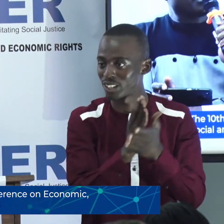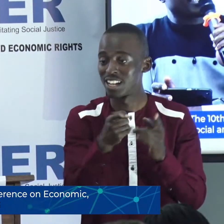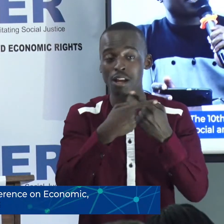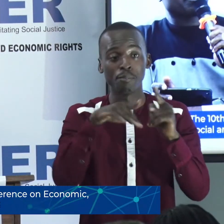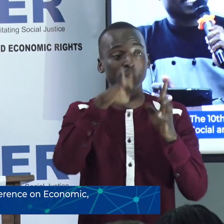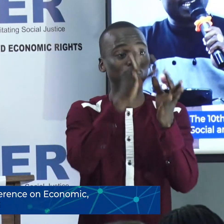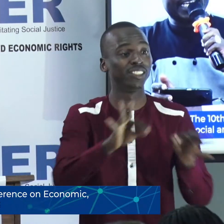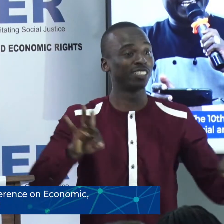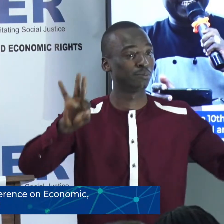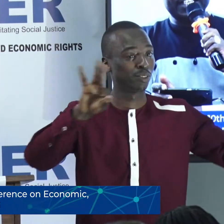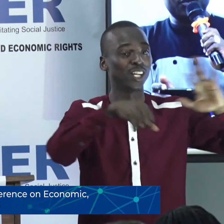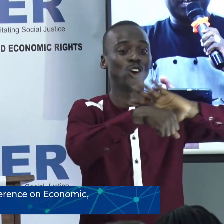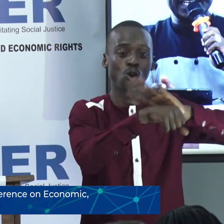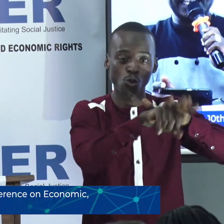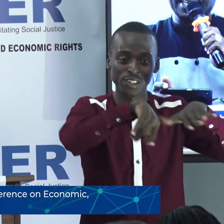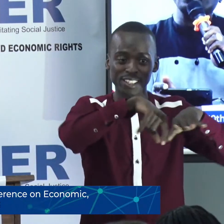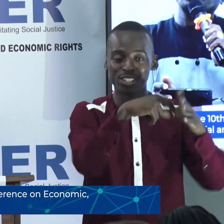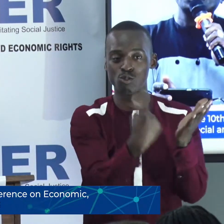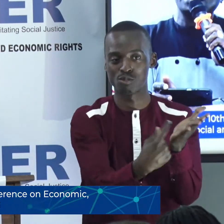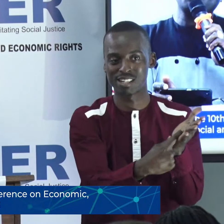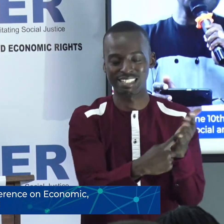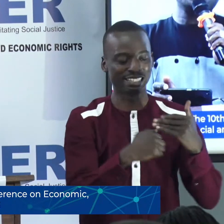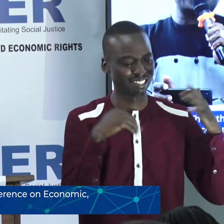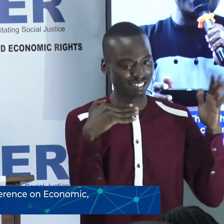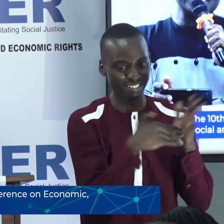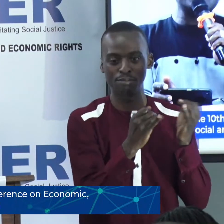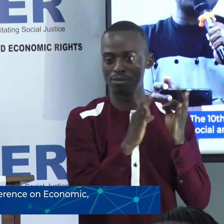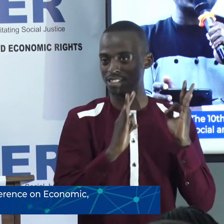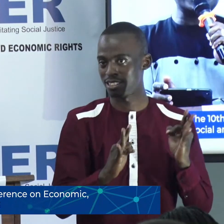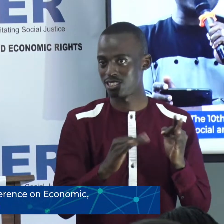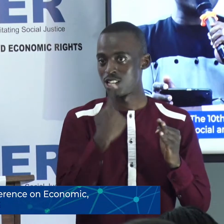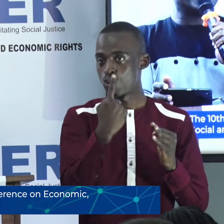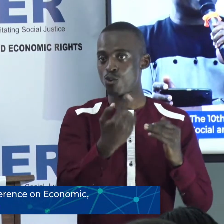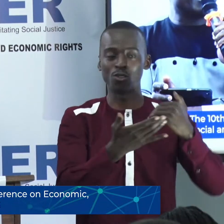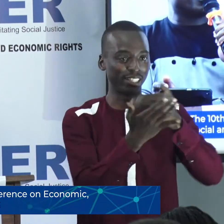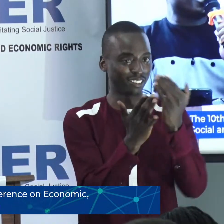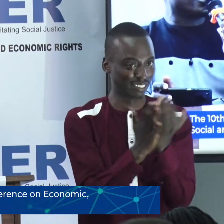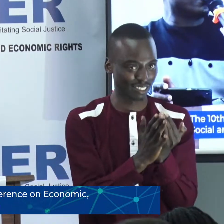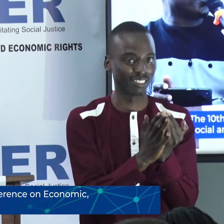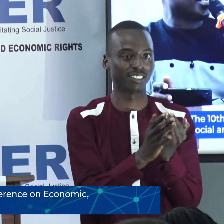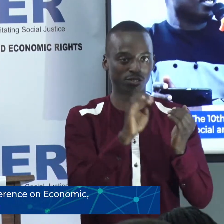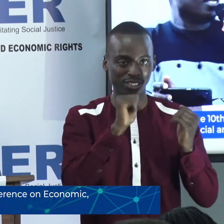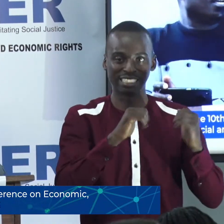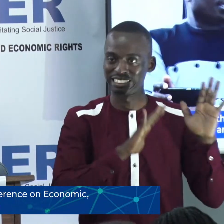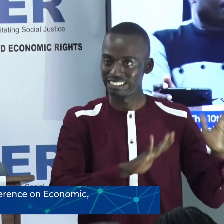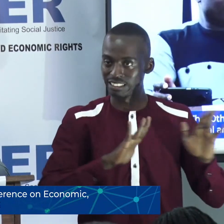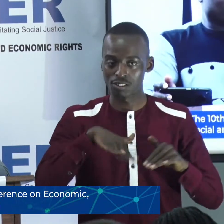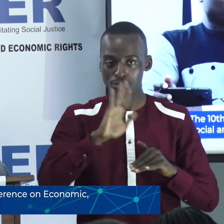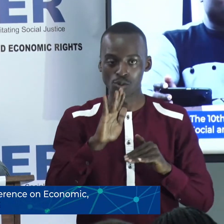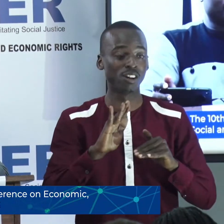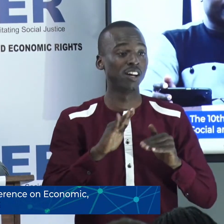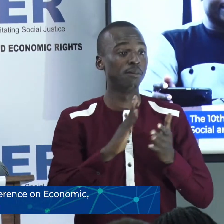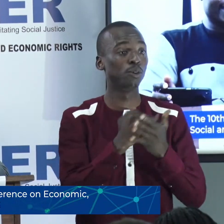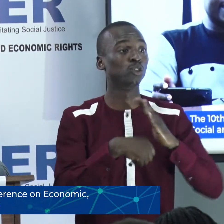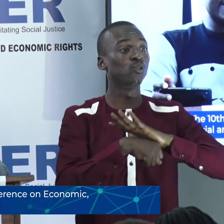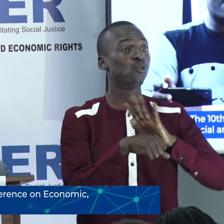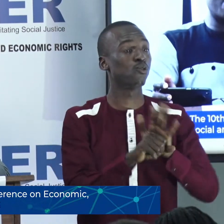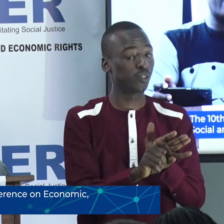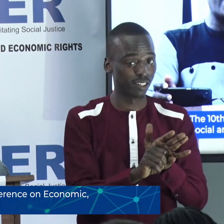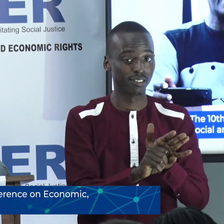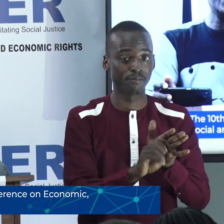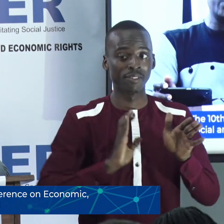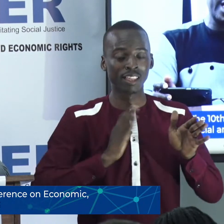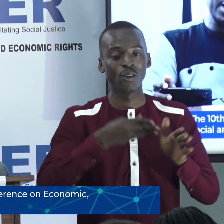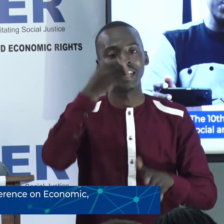most especially in Uganda. And one of the things all sectors did suffer, courtesy of COVID-19, is